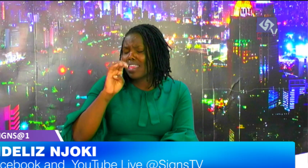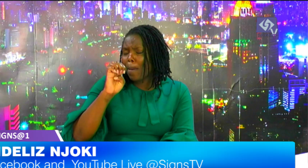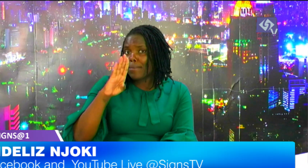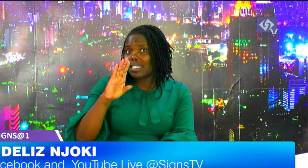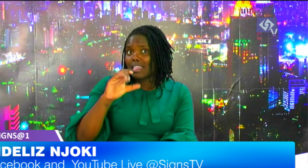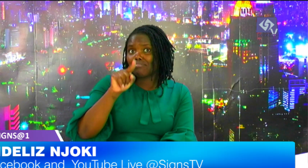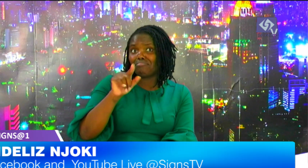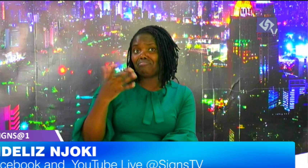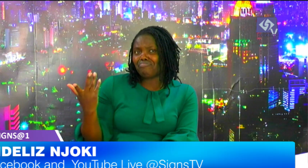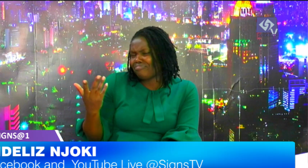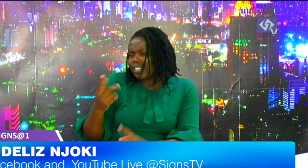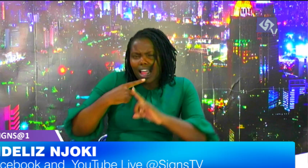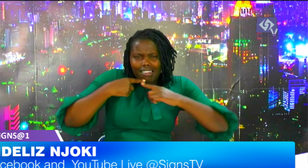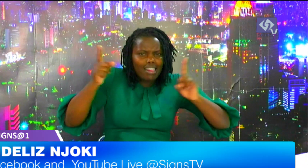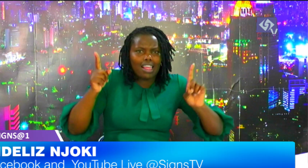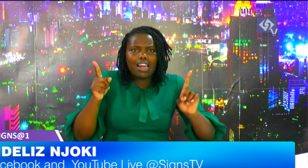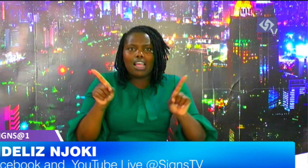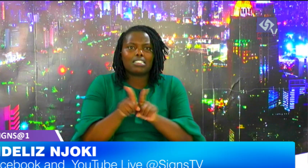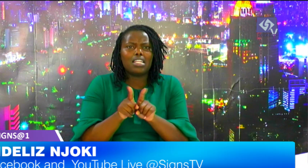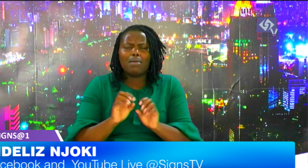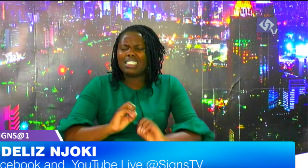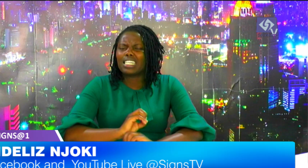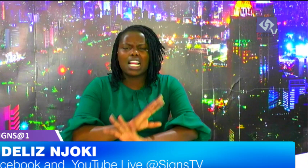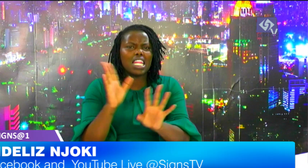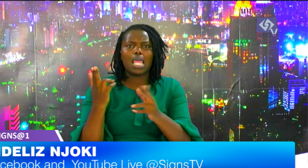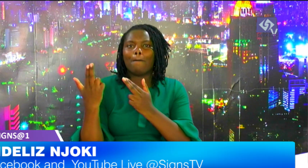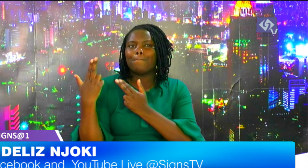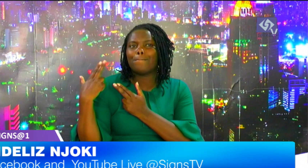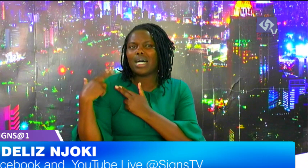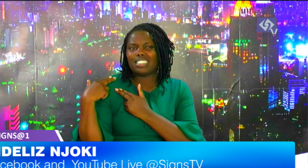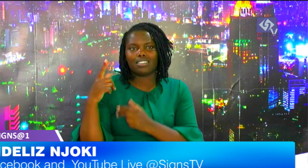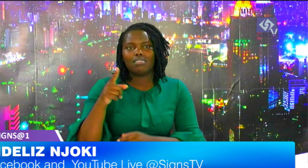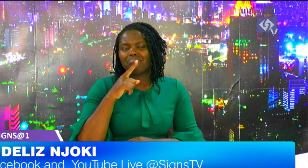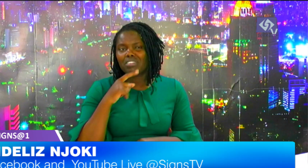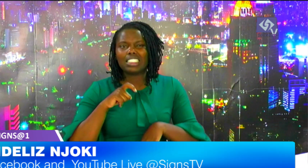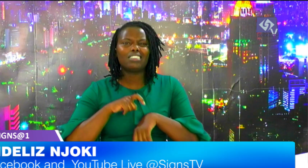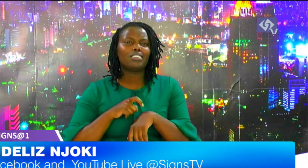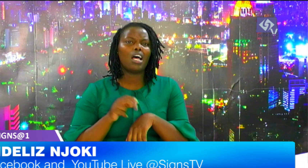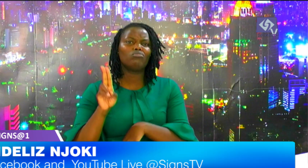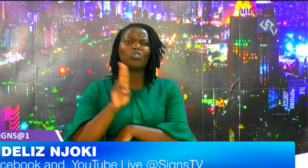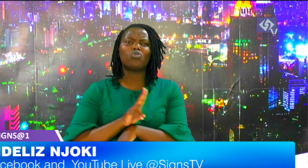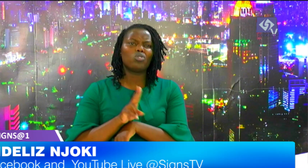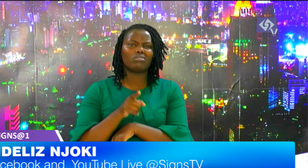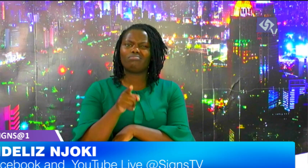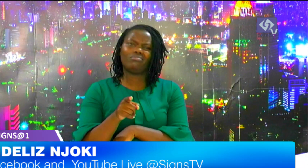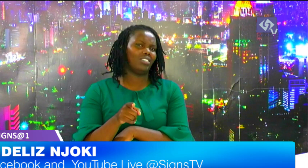adding that the time used should instead be allocated for development projects.